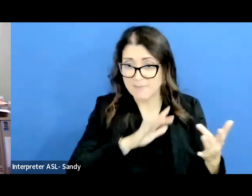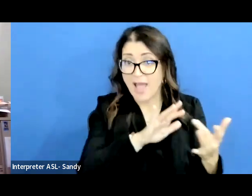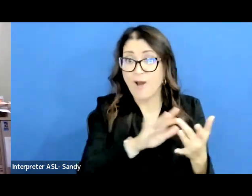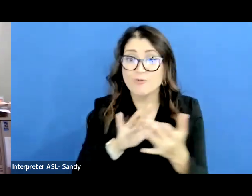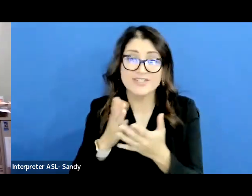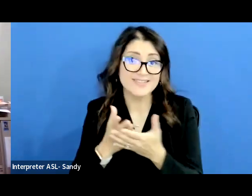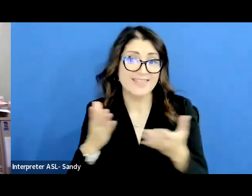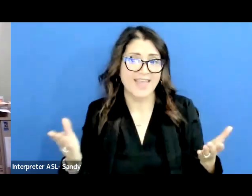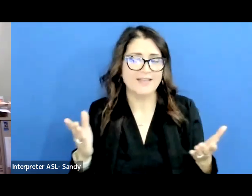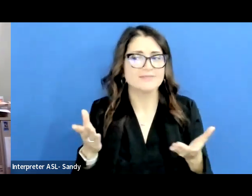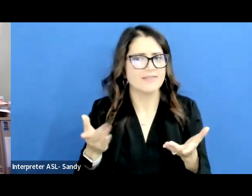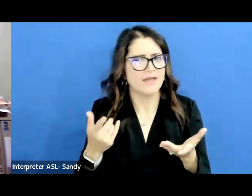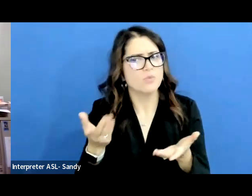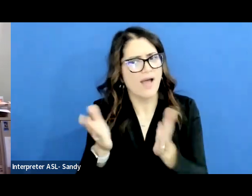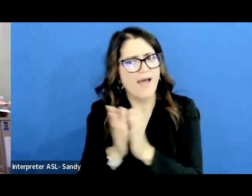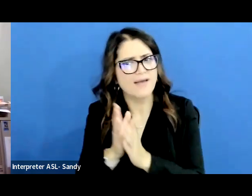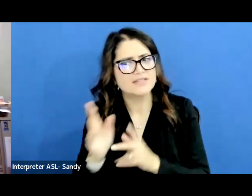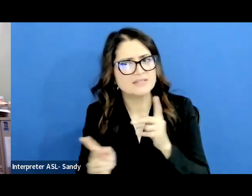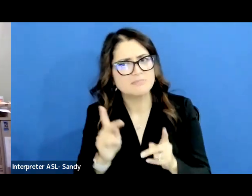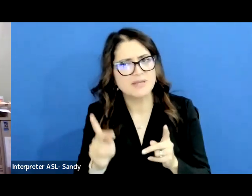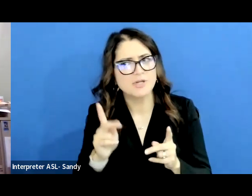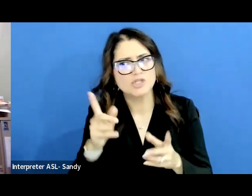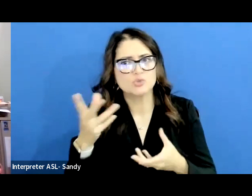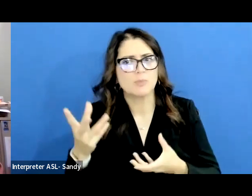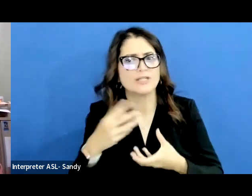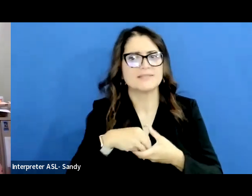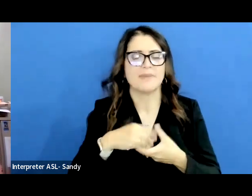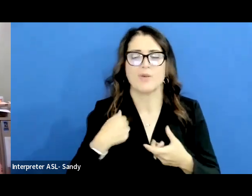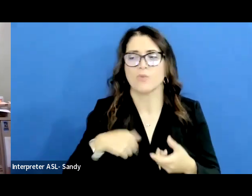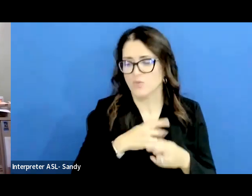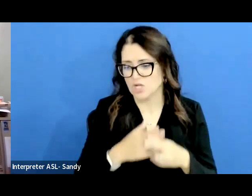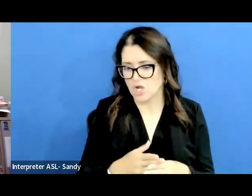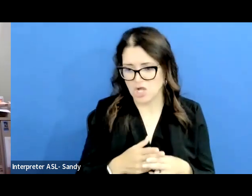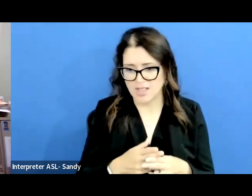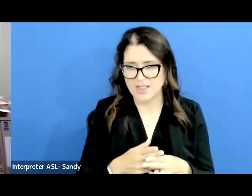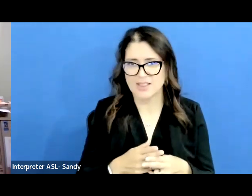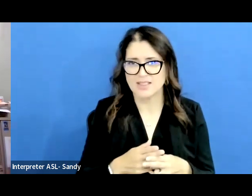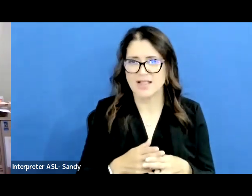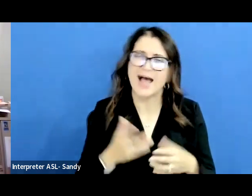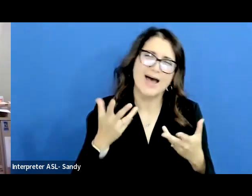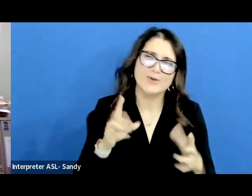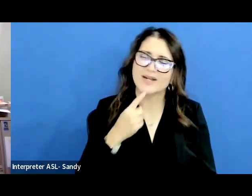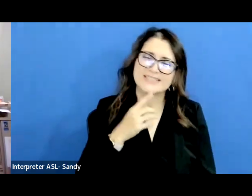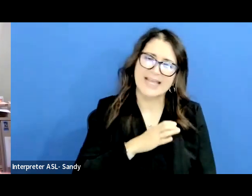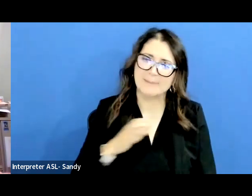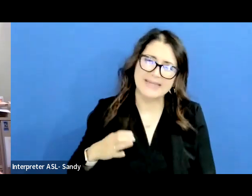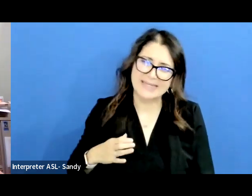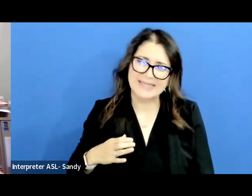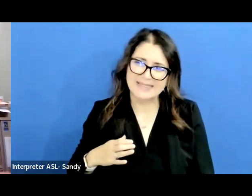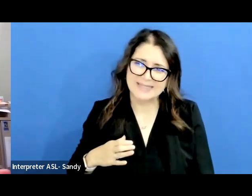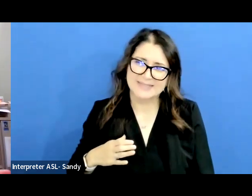ask people to participate in what we call, I don't want to say committee in English,